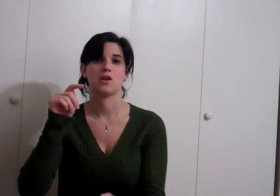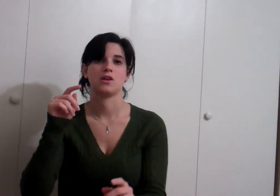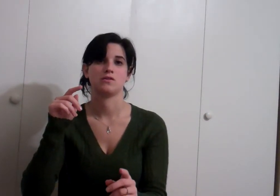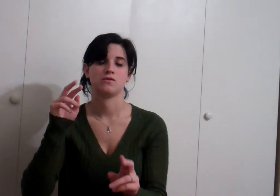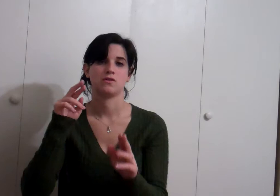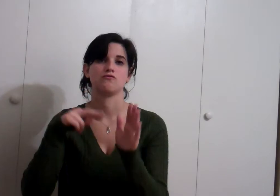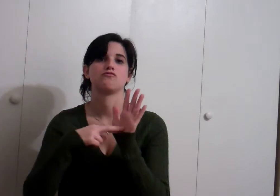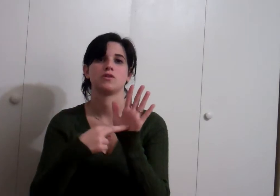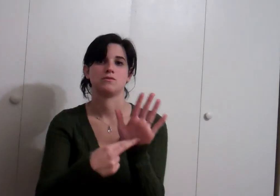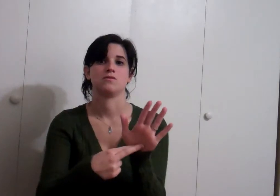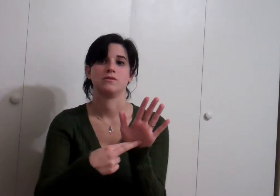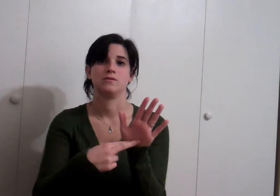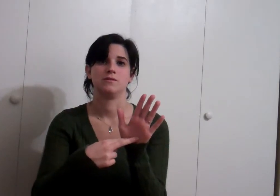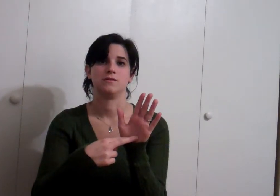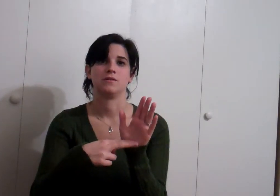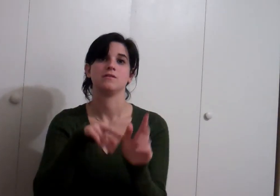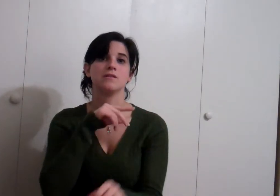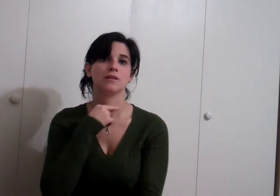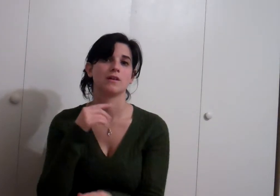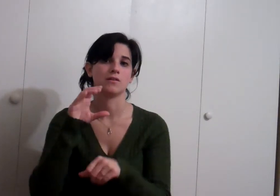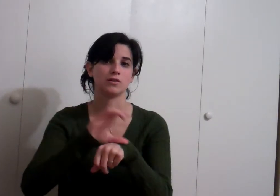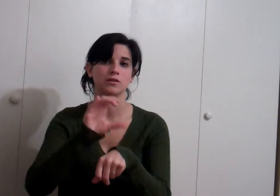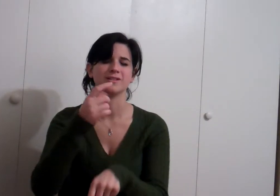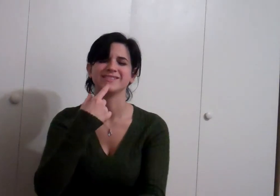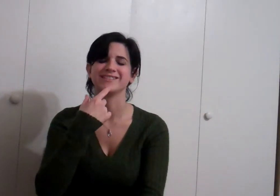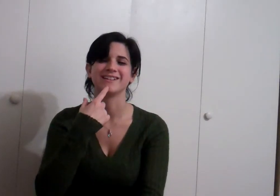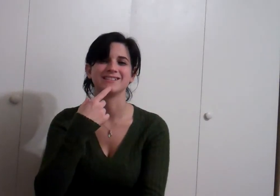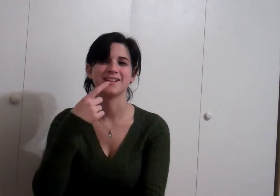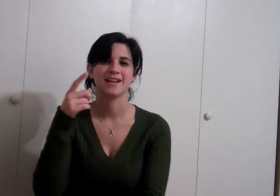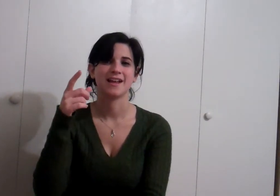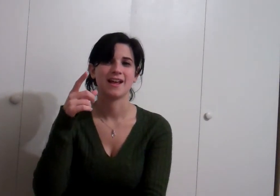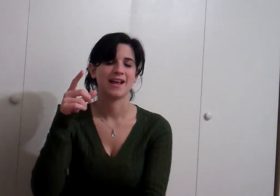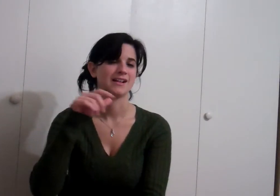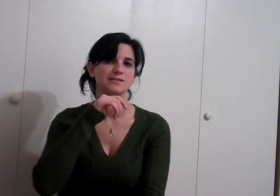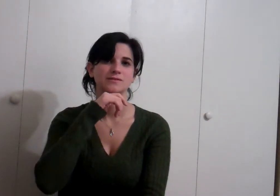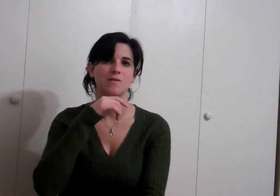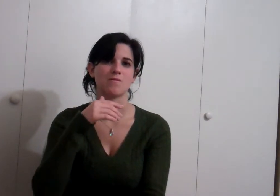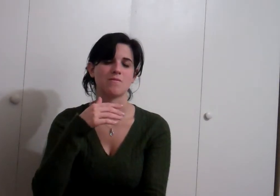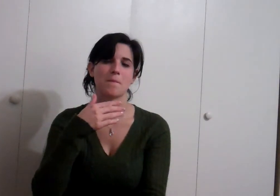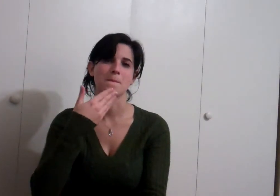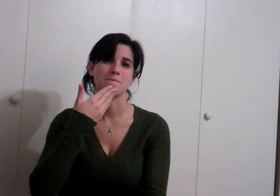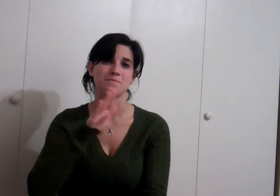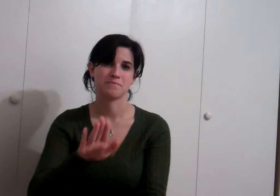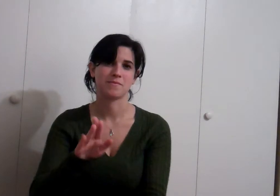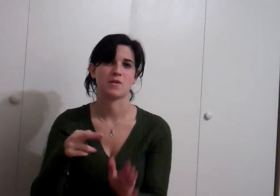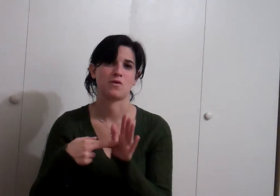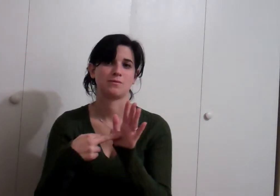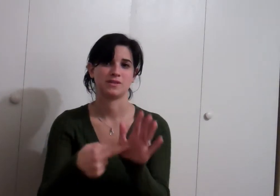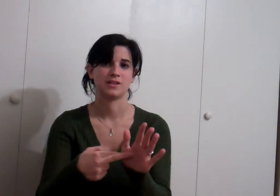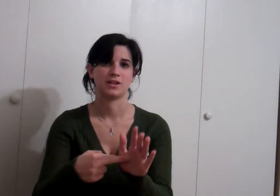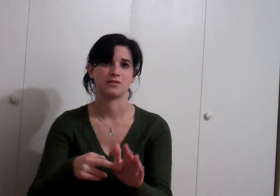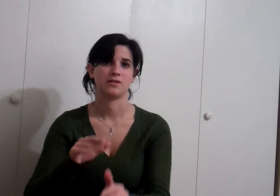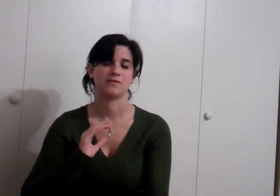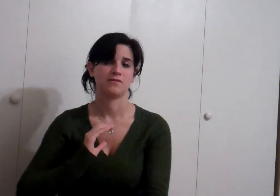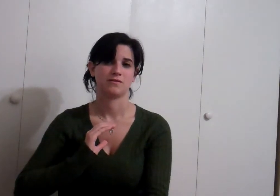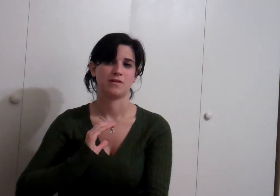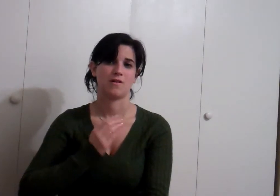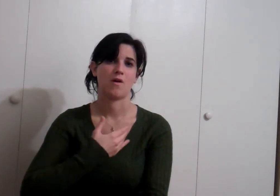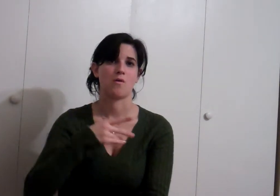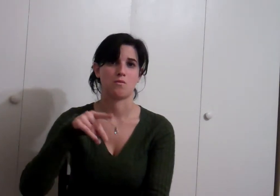There it is. Now, should he be upset? Because this is not the only set of photographs that they did. It's obviously not about being gay.